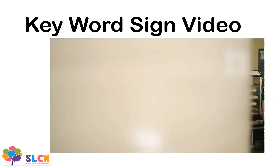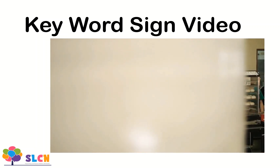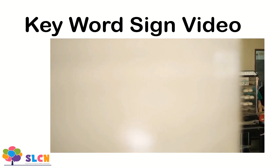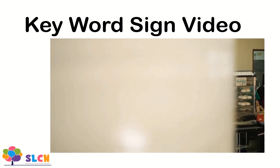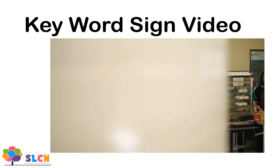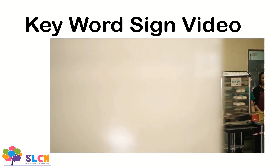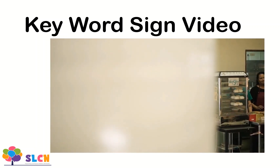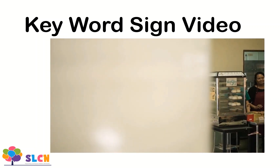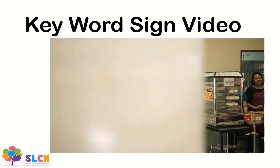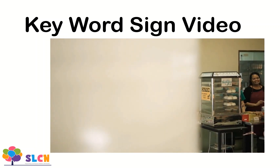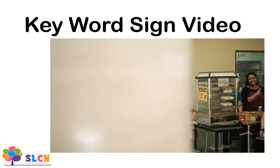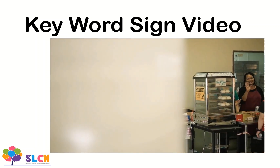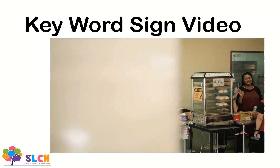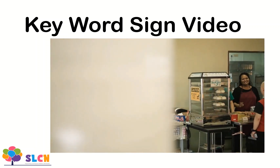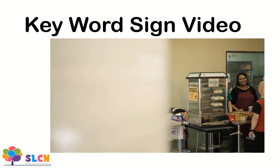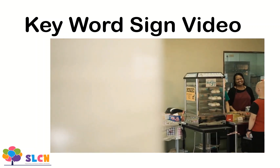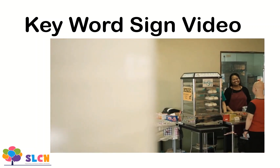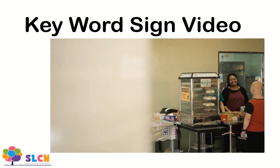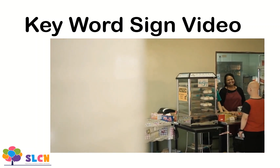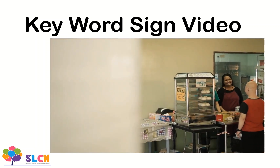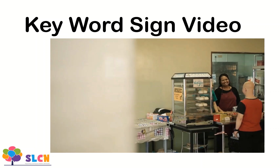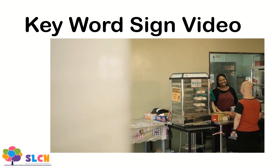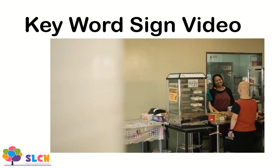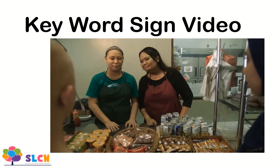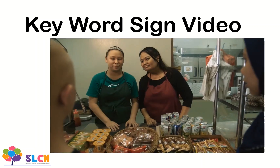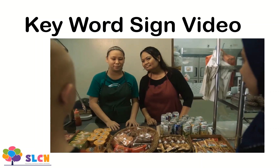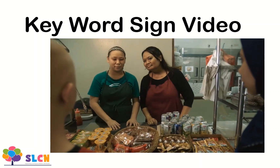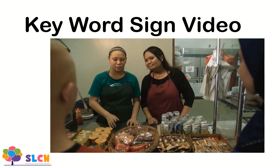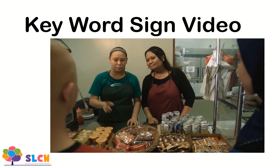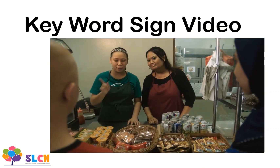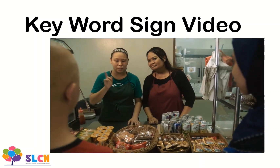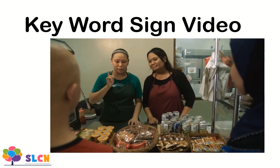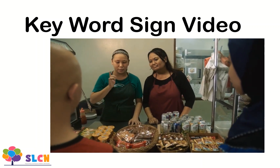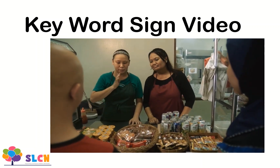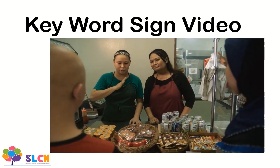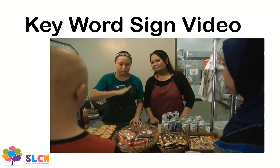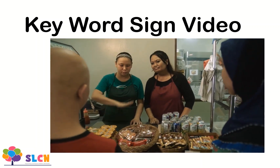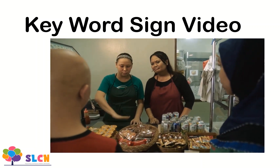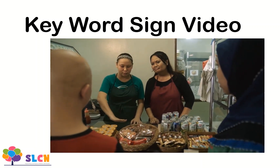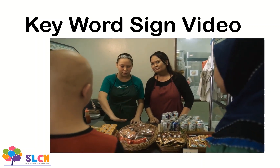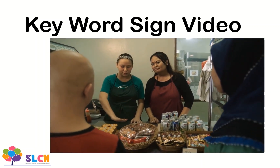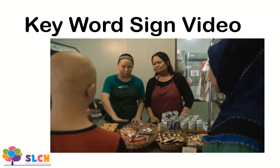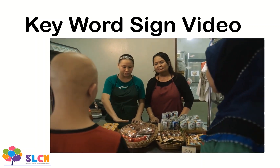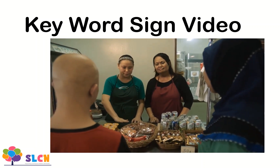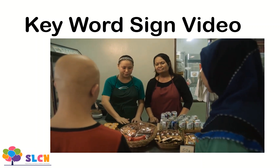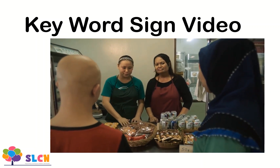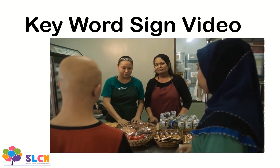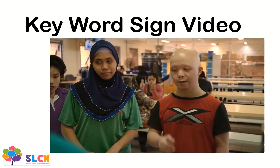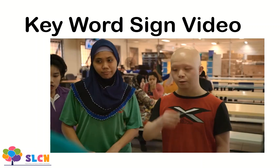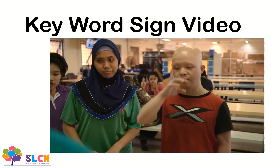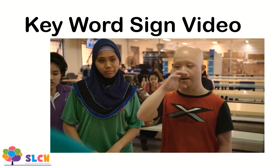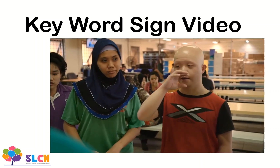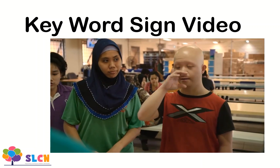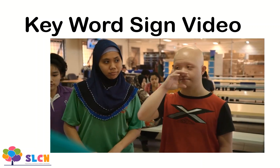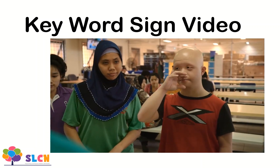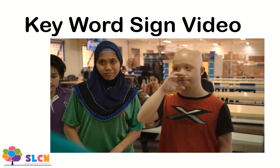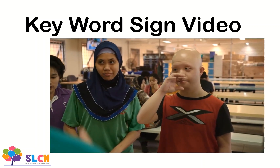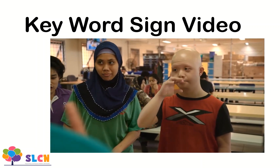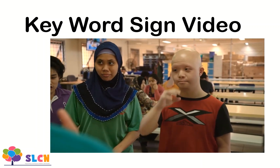In keyword sign, we speak and sign at the same time. We speak in normal grammatical sentences and sign only the keywords.